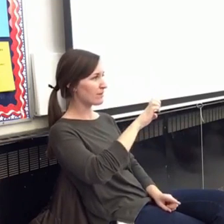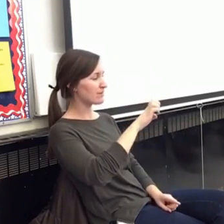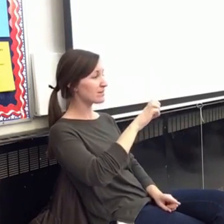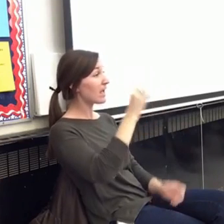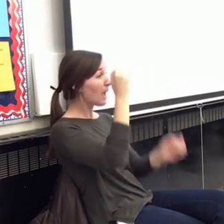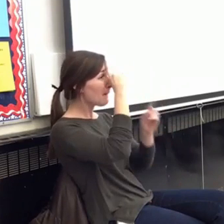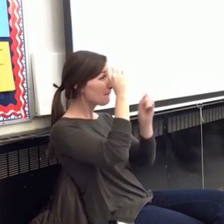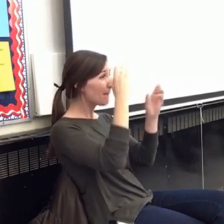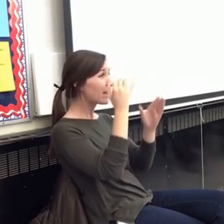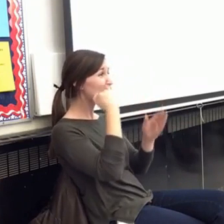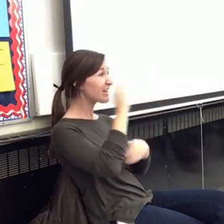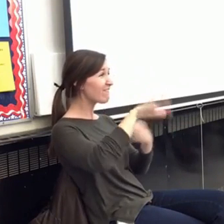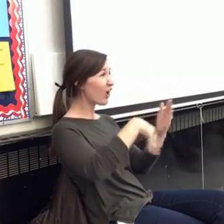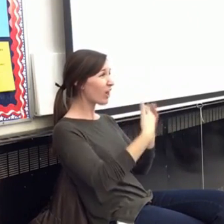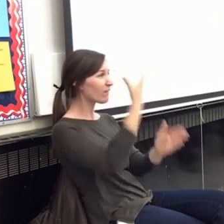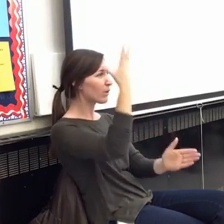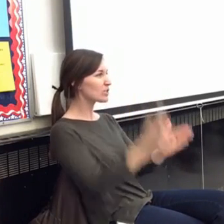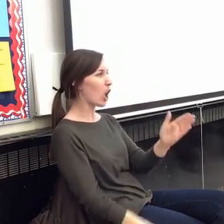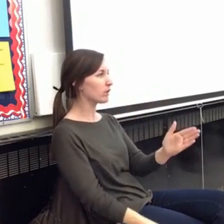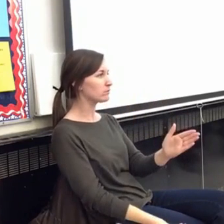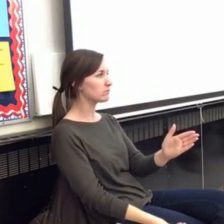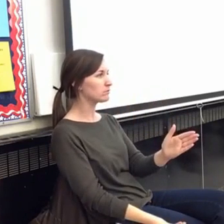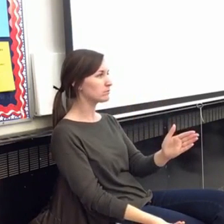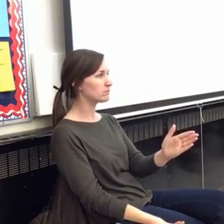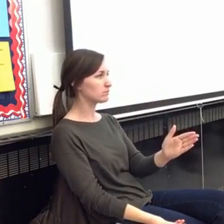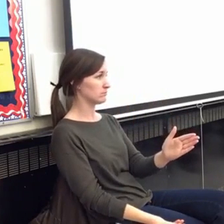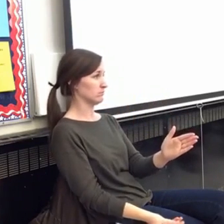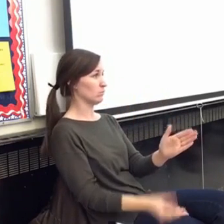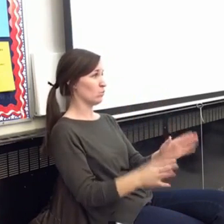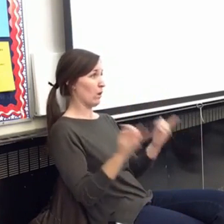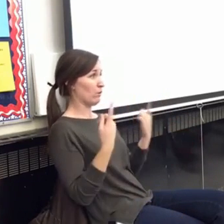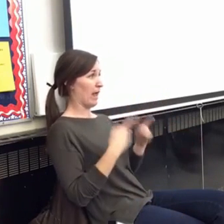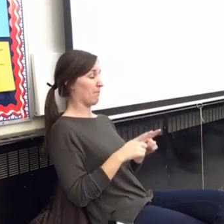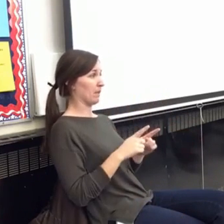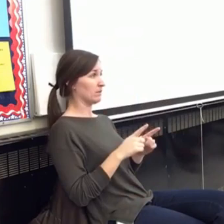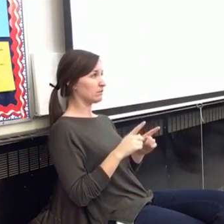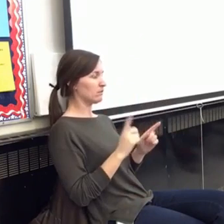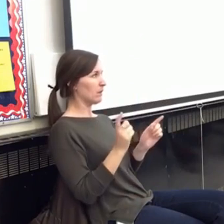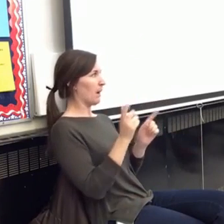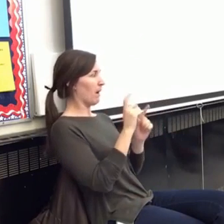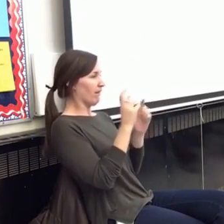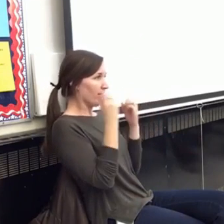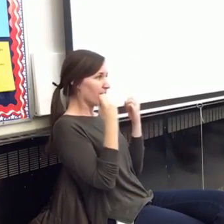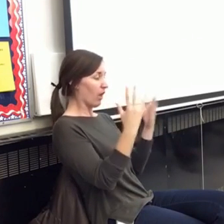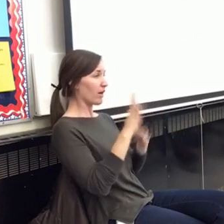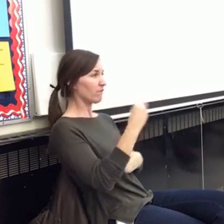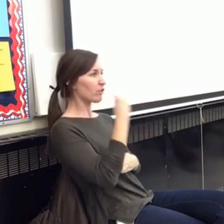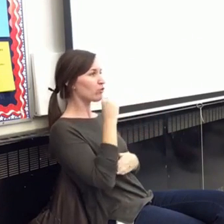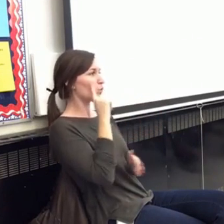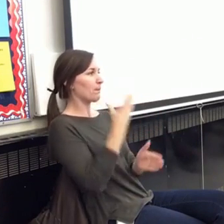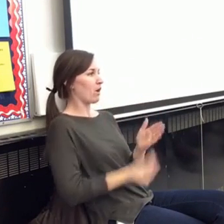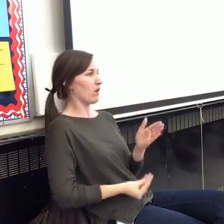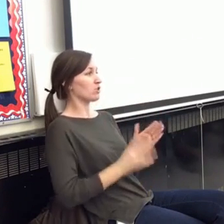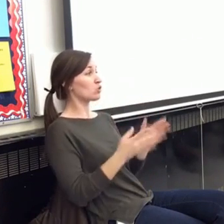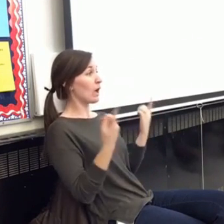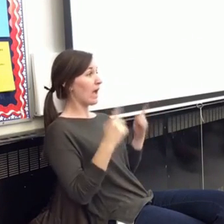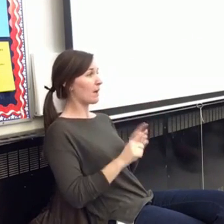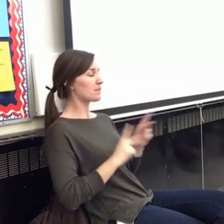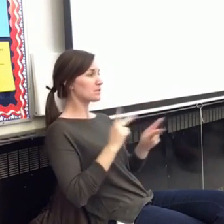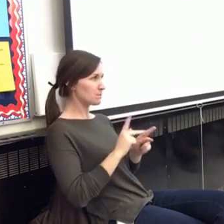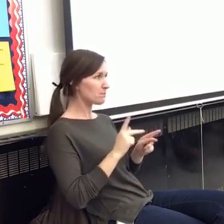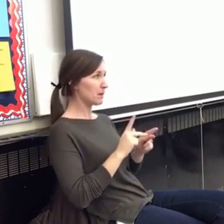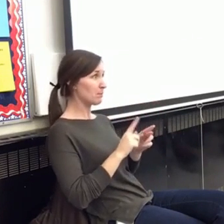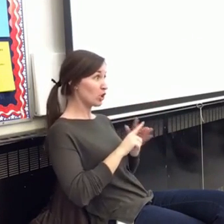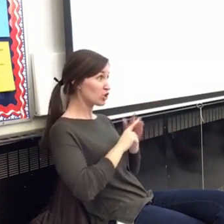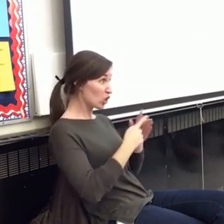if all the rice were gone all of a sudden. Yeah, it would be a huge thing, right? And so what happens is that people begin to fight and